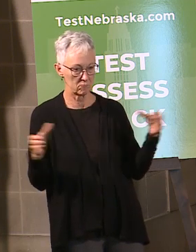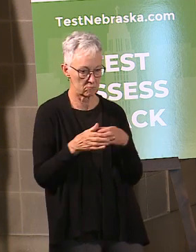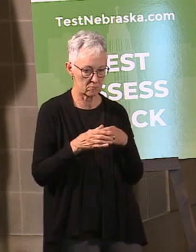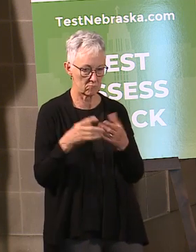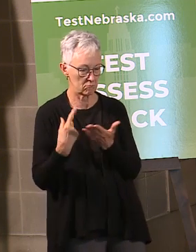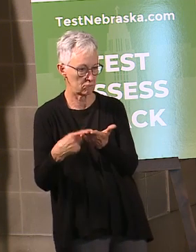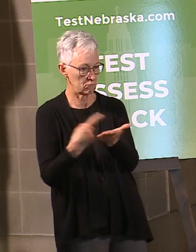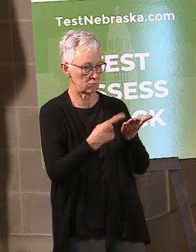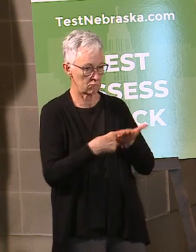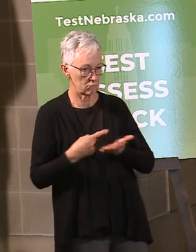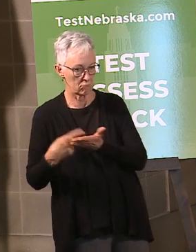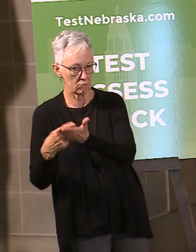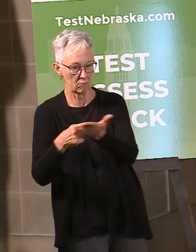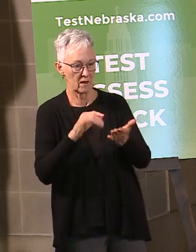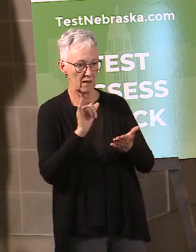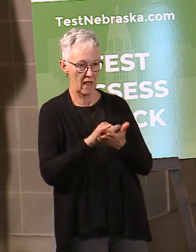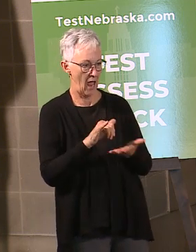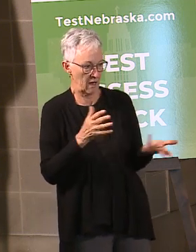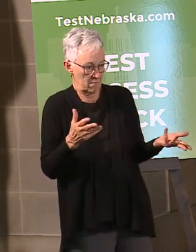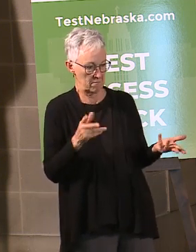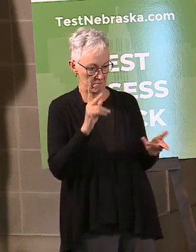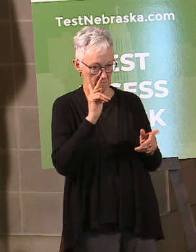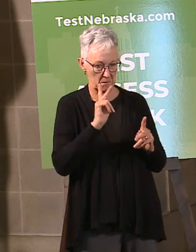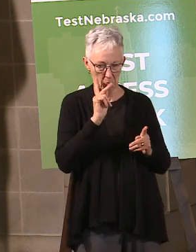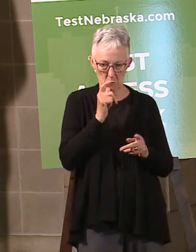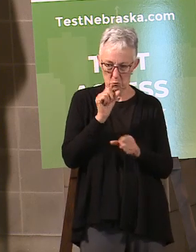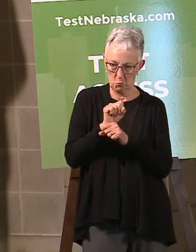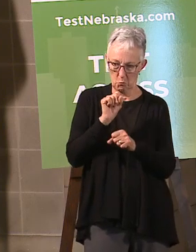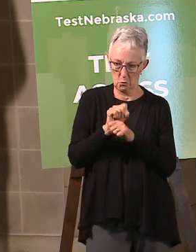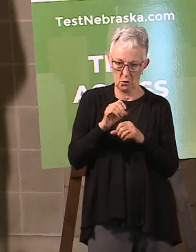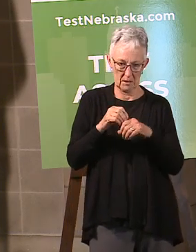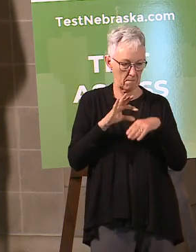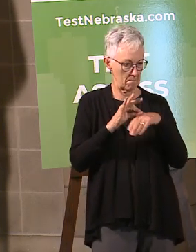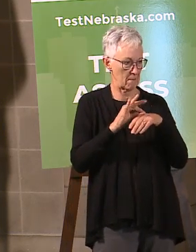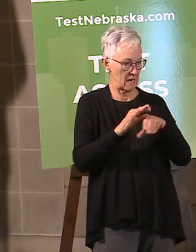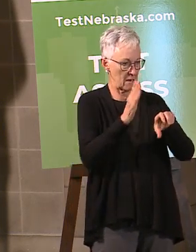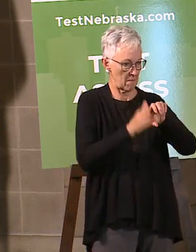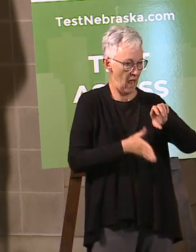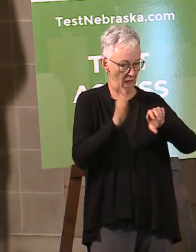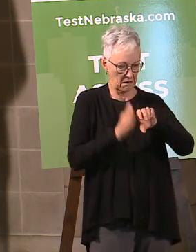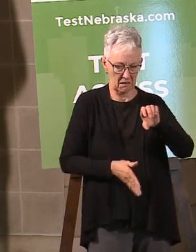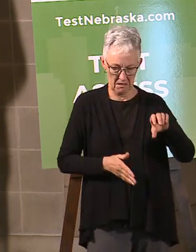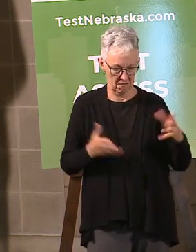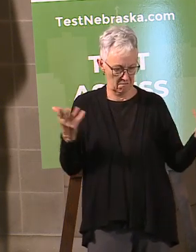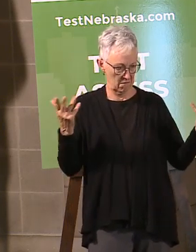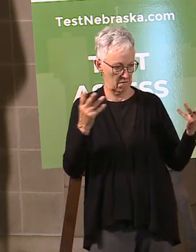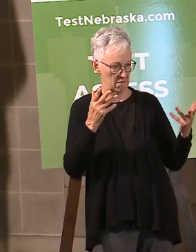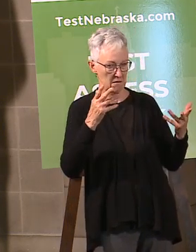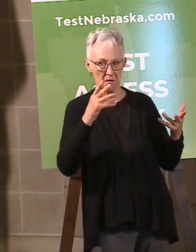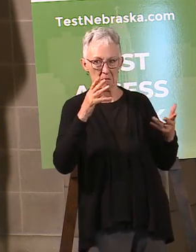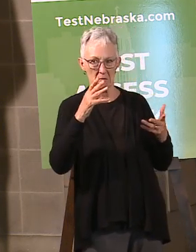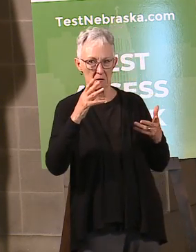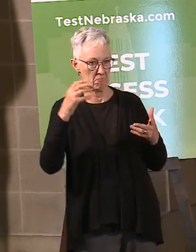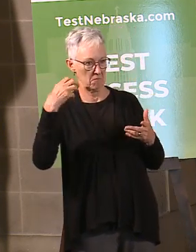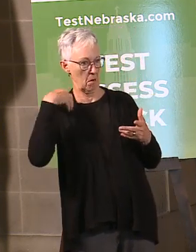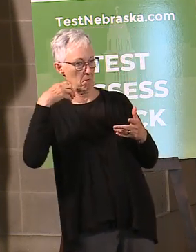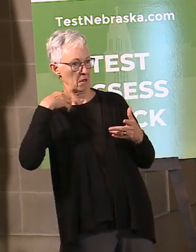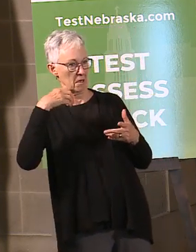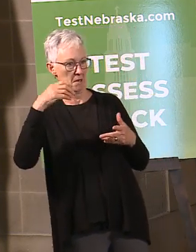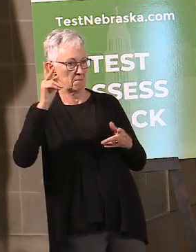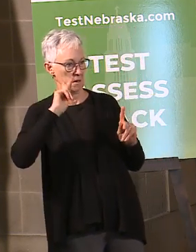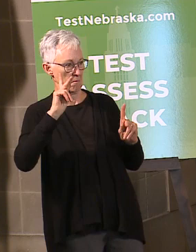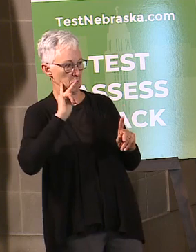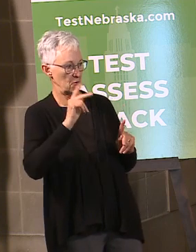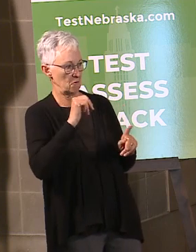saying people have been treated as expendable. Do you have any reaction to that? So I'm sorry, Christina Stella with NET.